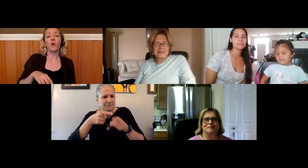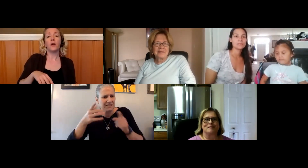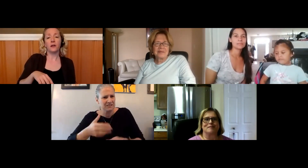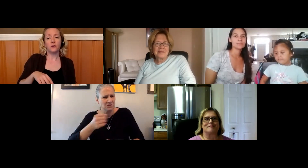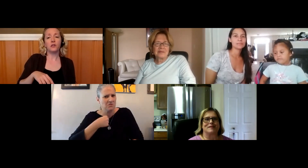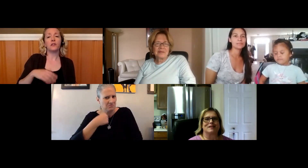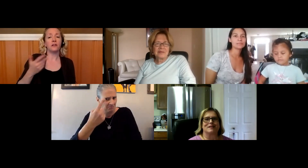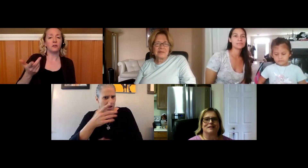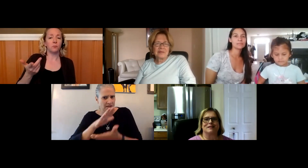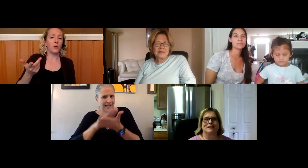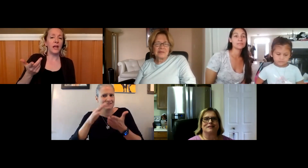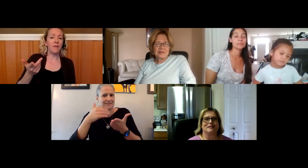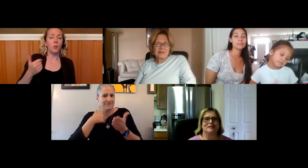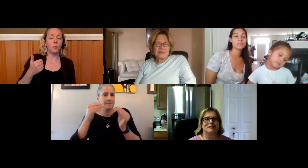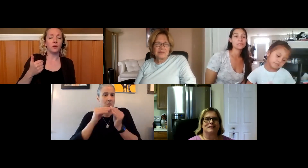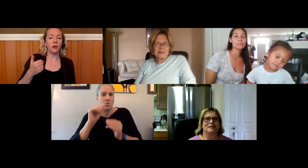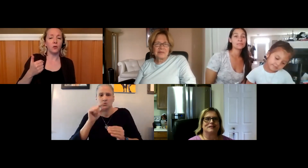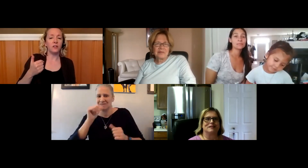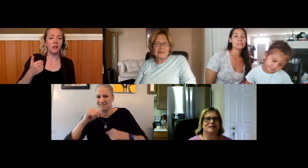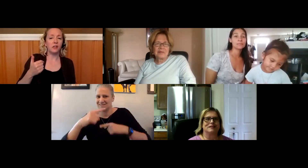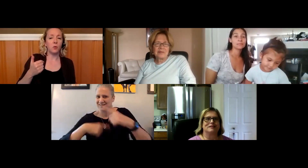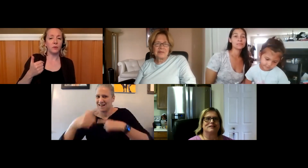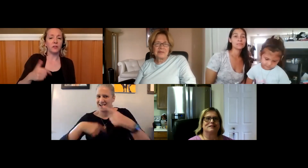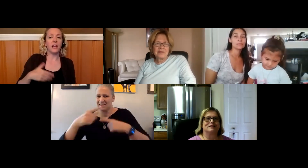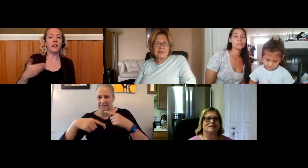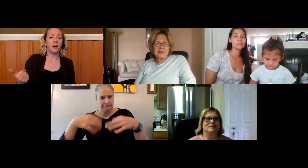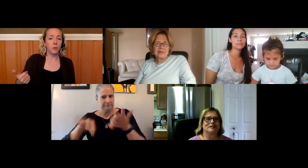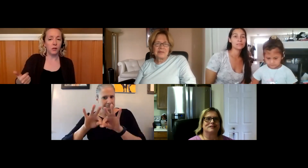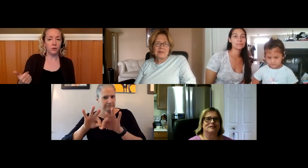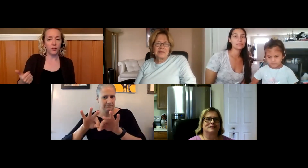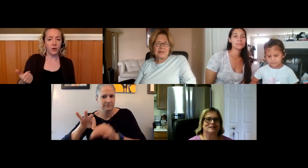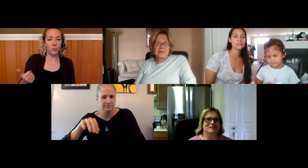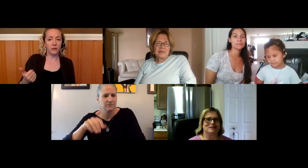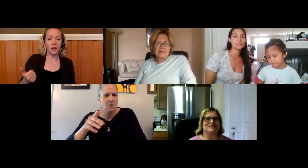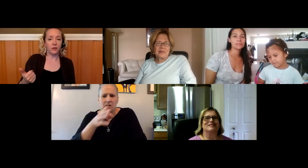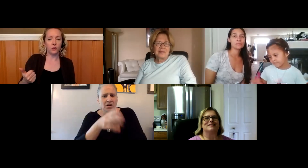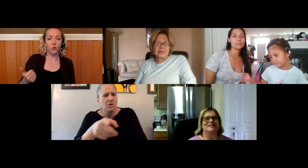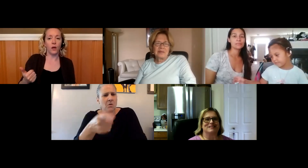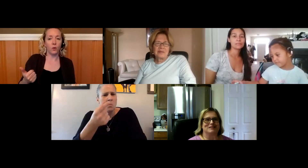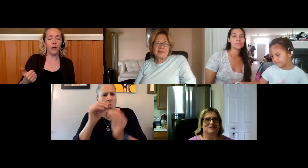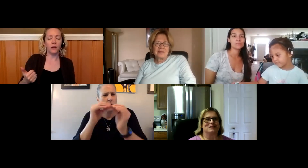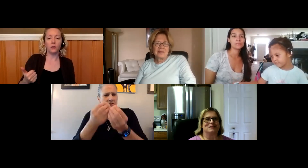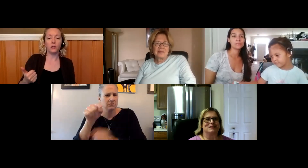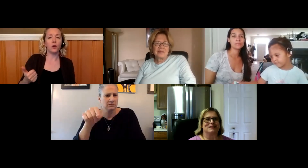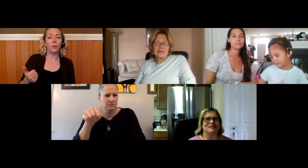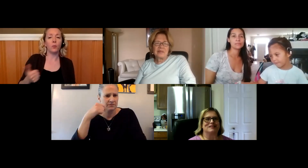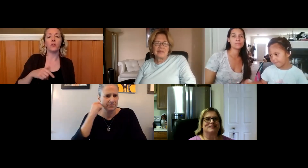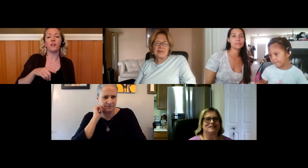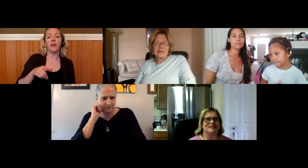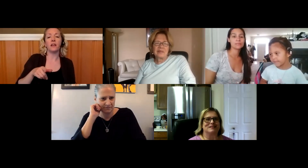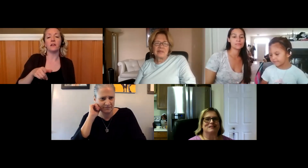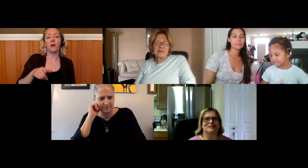because we have a orientation and mobility and an occupational therapist at the school I work at. So it's so important that